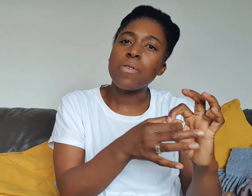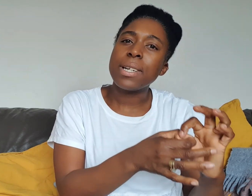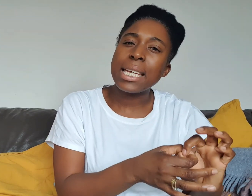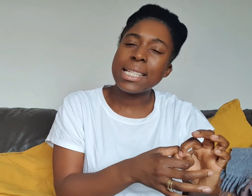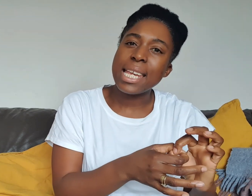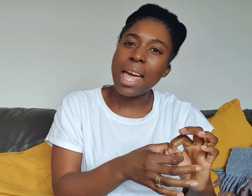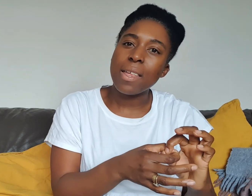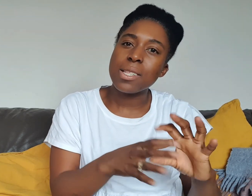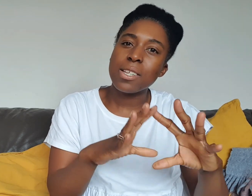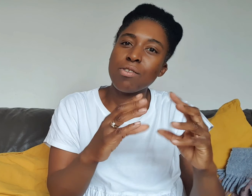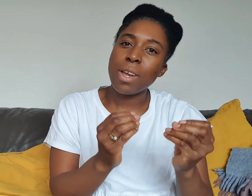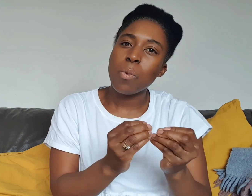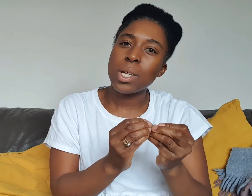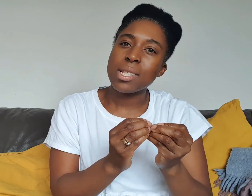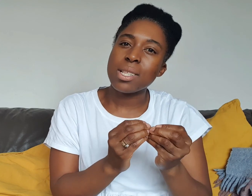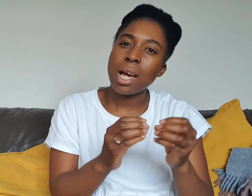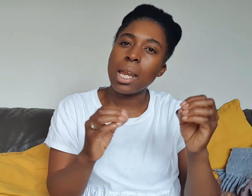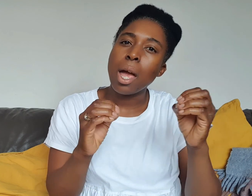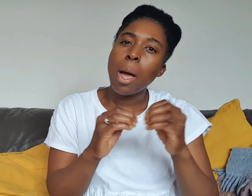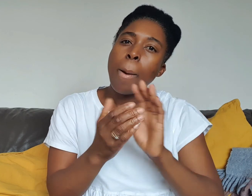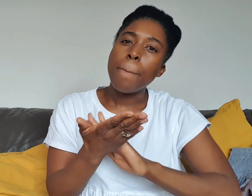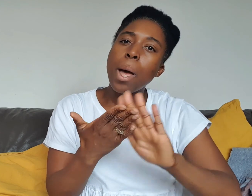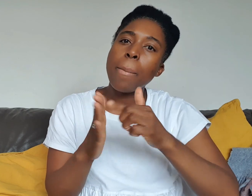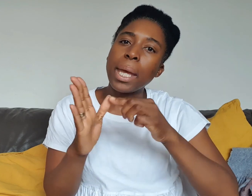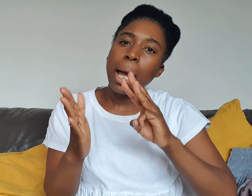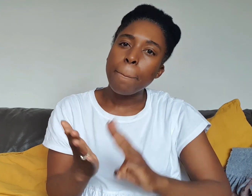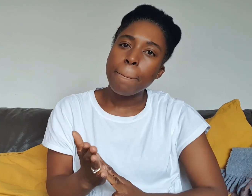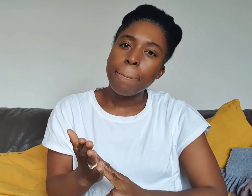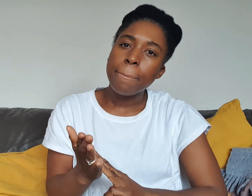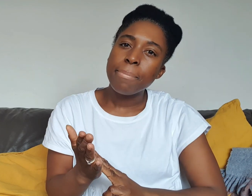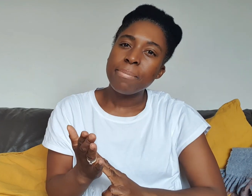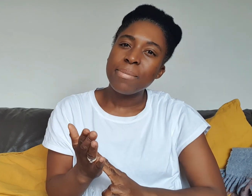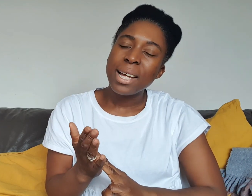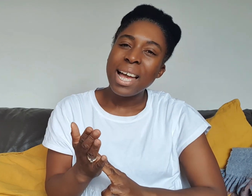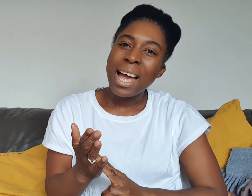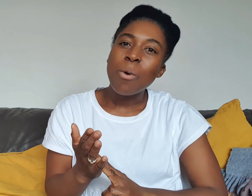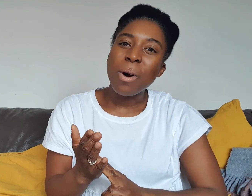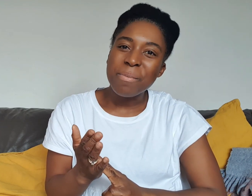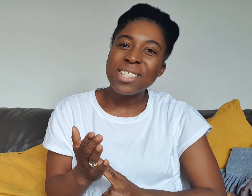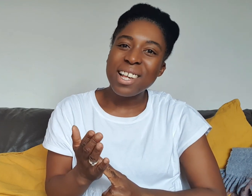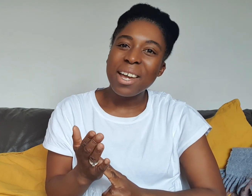link together to create one sign, Birmingham. One more time.